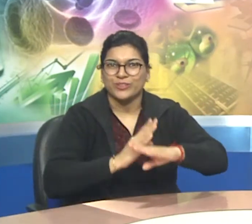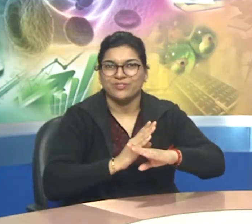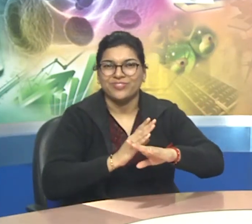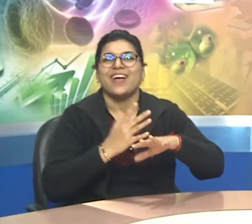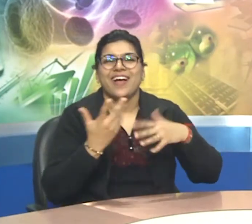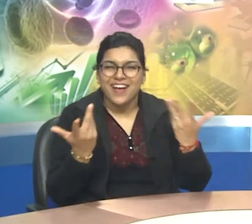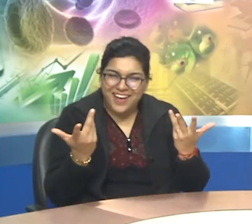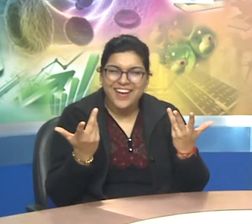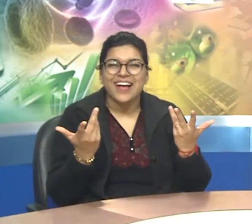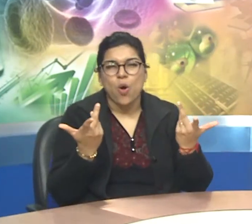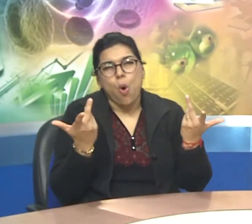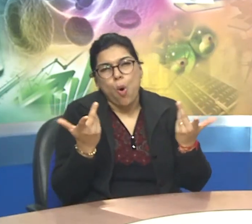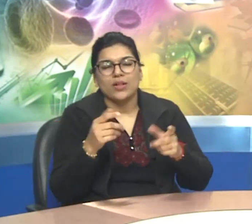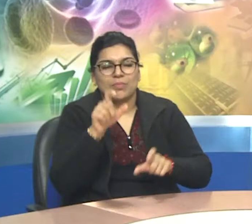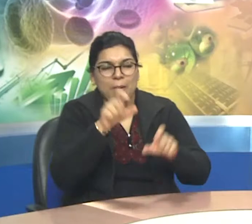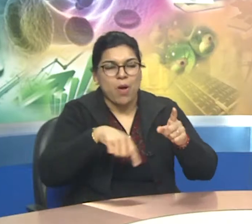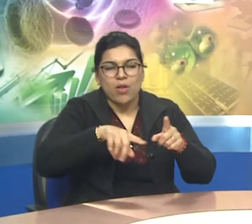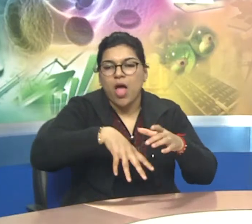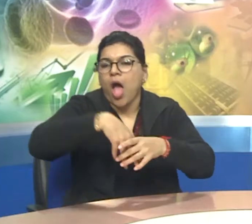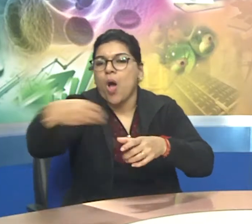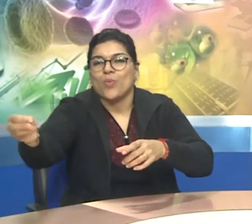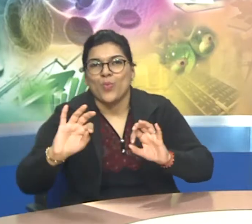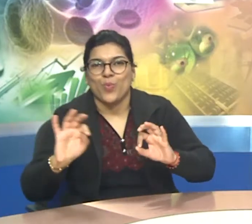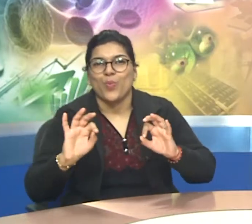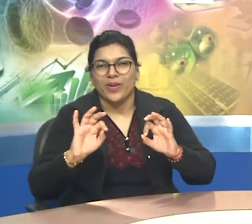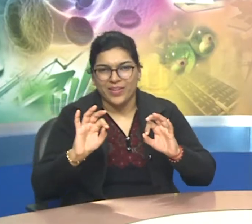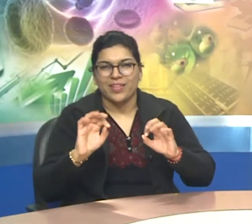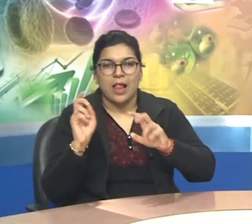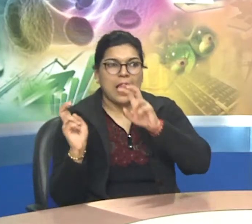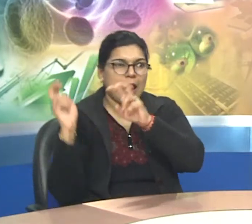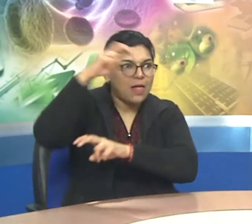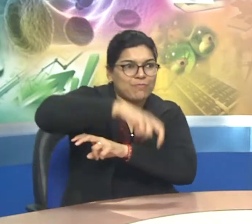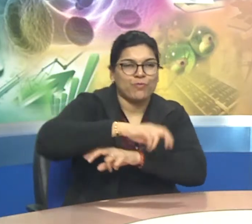and used to make durable fencing.